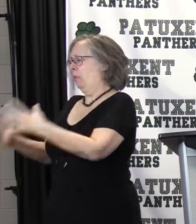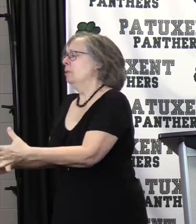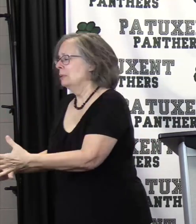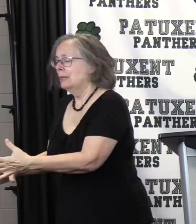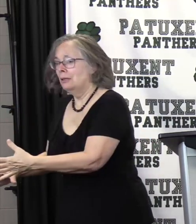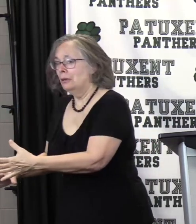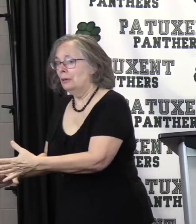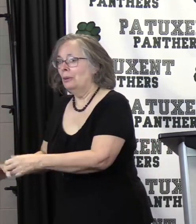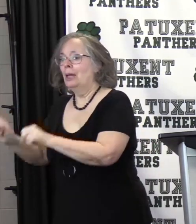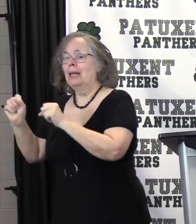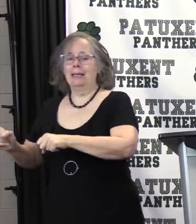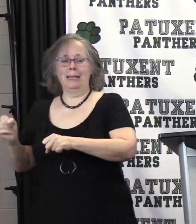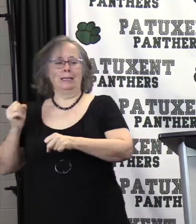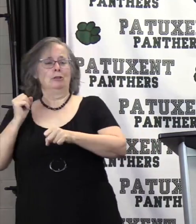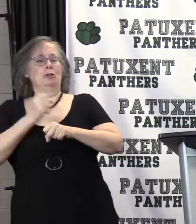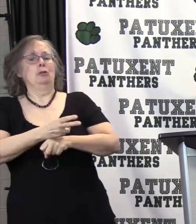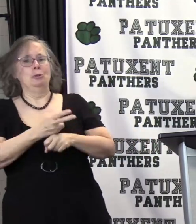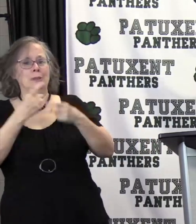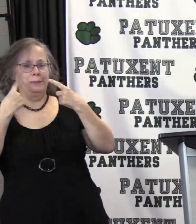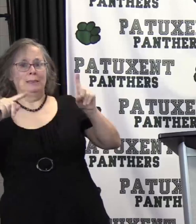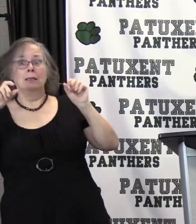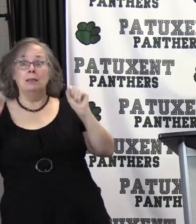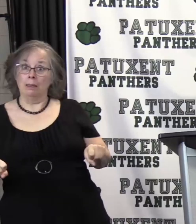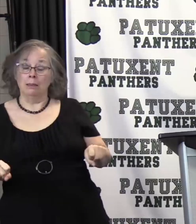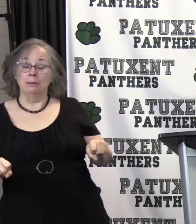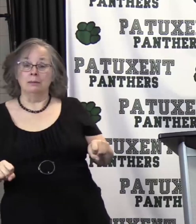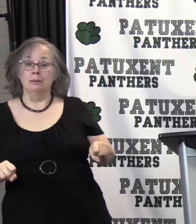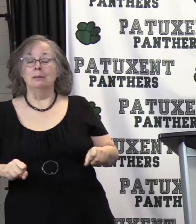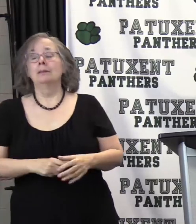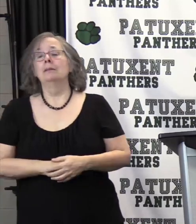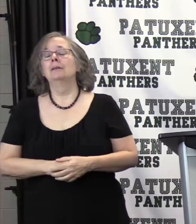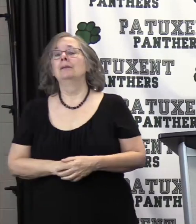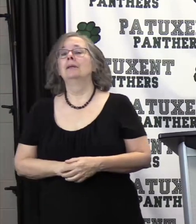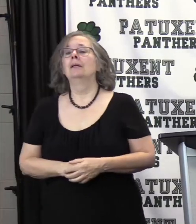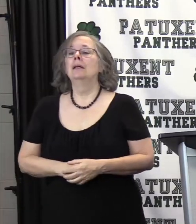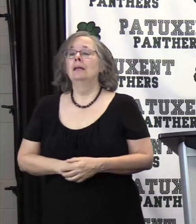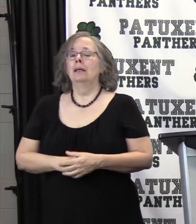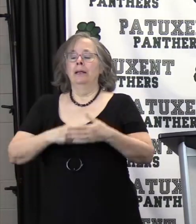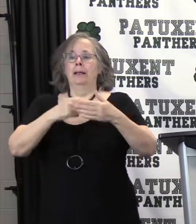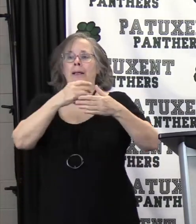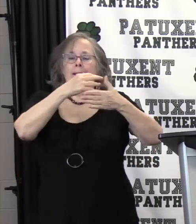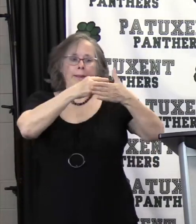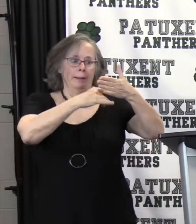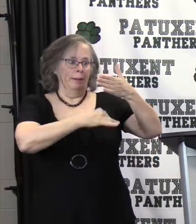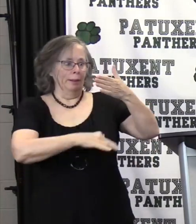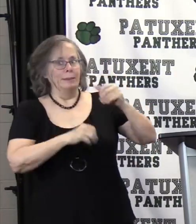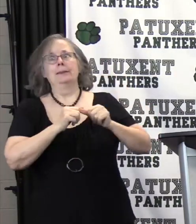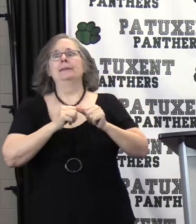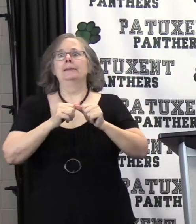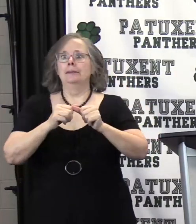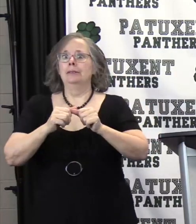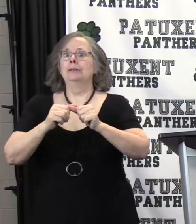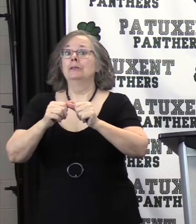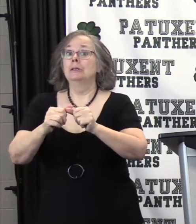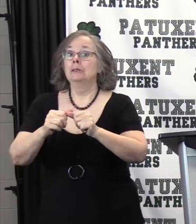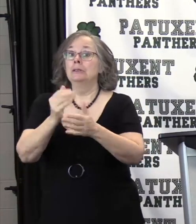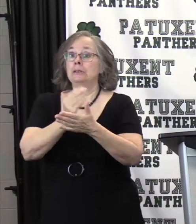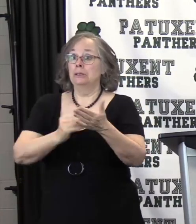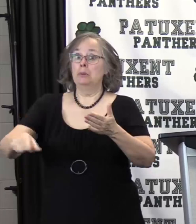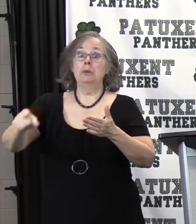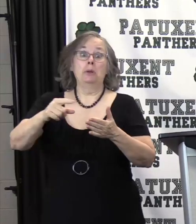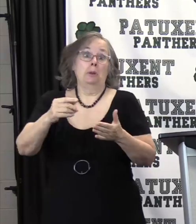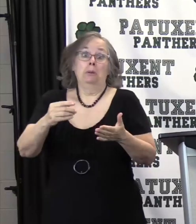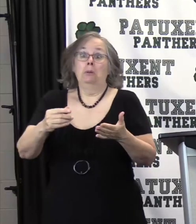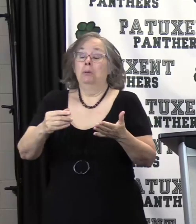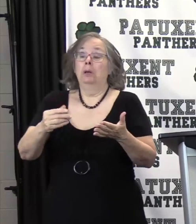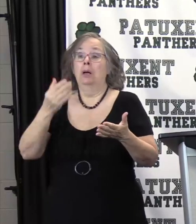you, you can choose to overcome. The list goes on, and I know there are some of you who